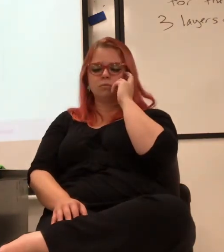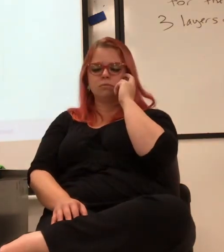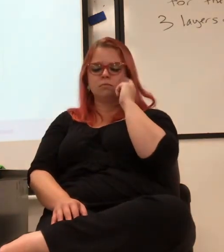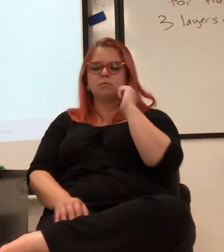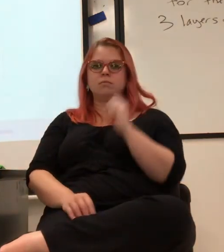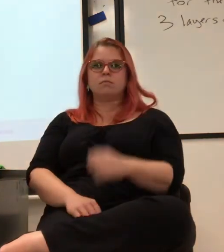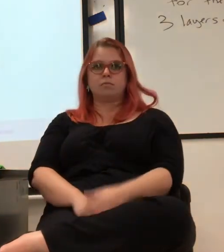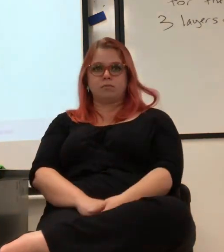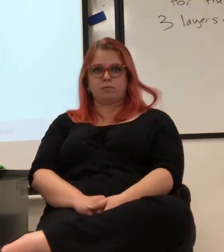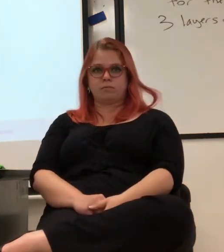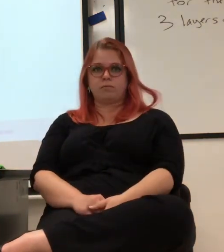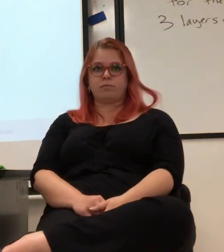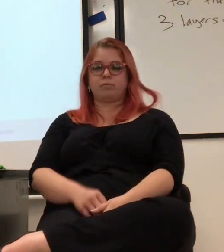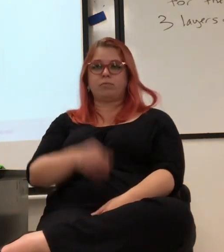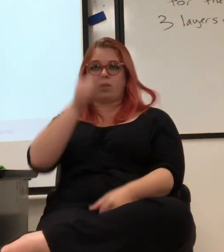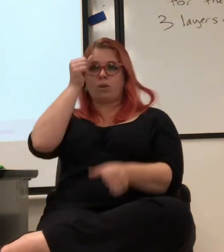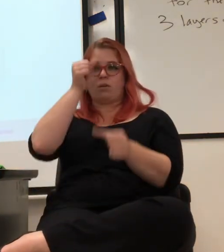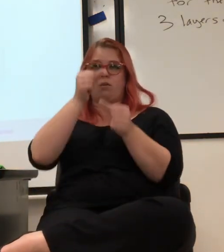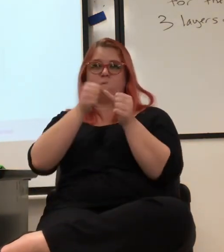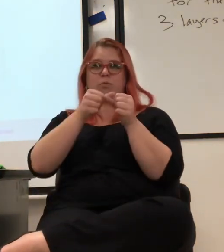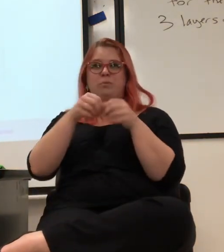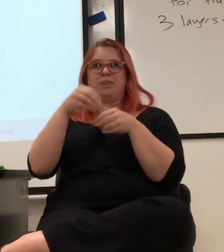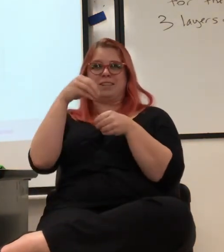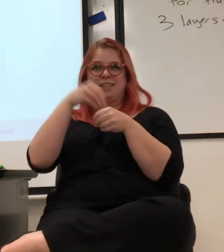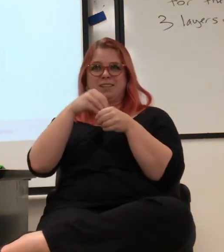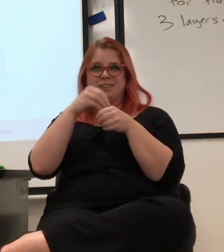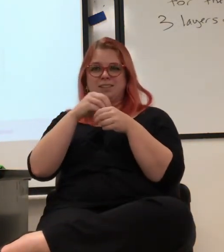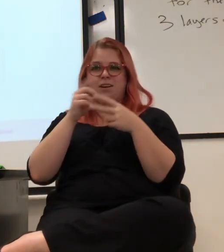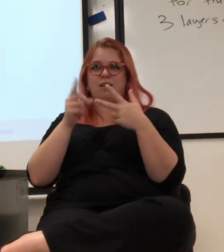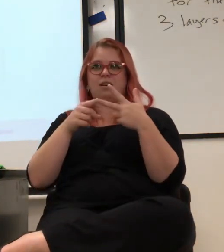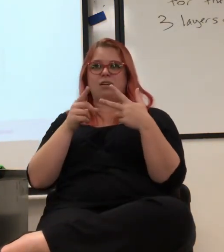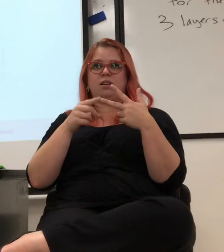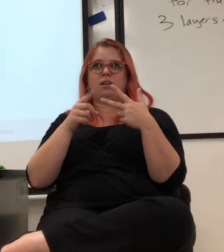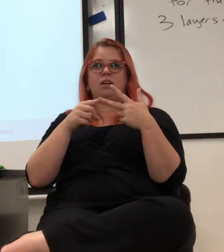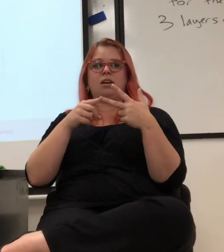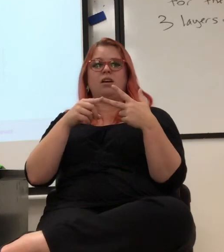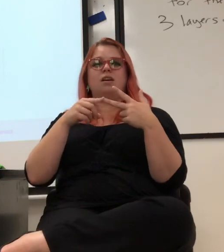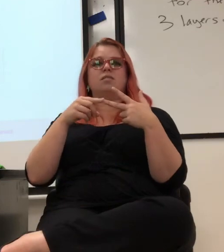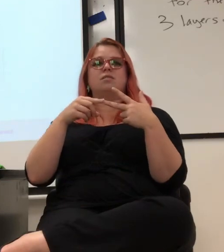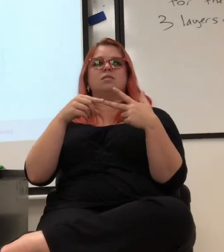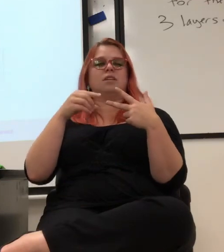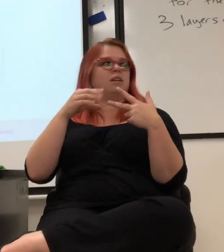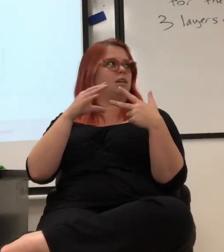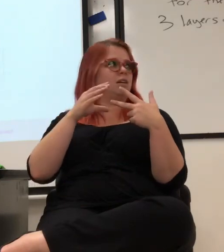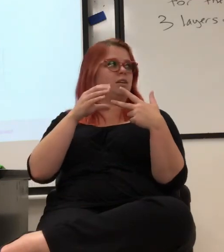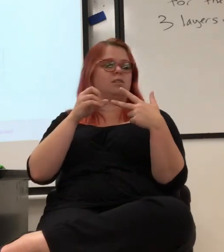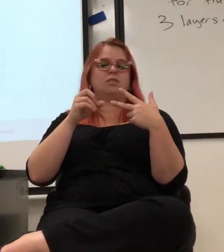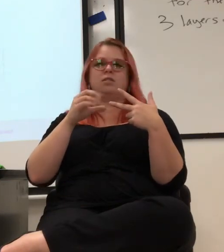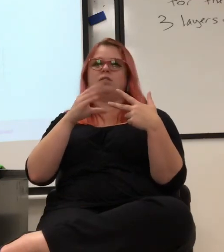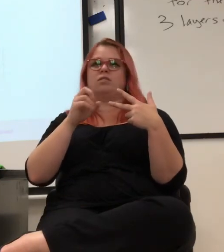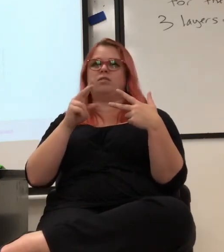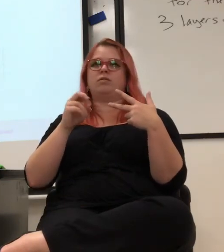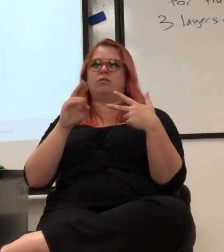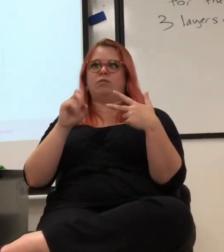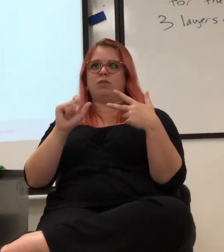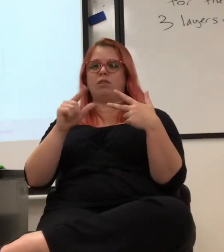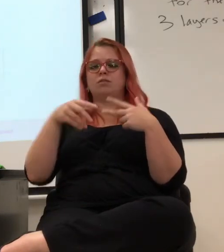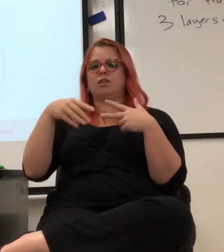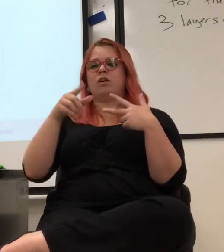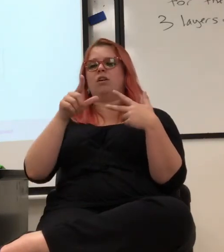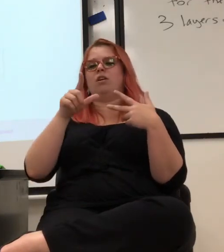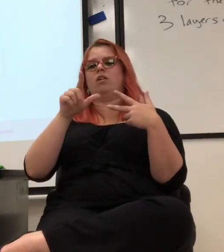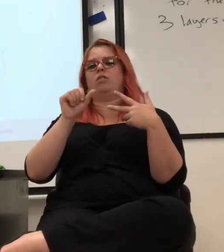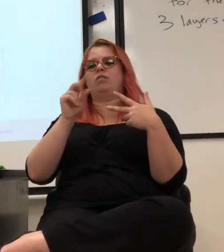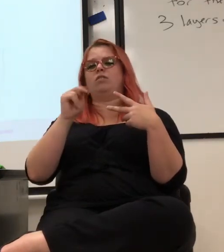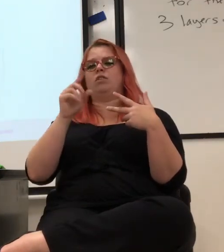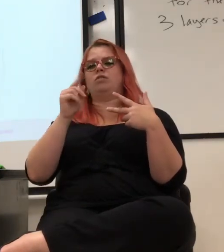Remember, it's the innermost one is circular than longitudinal, but this one, there's even an inside layer called the